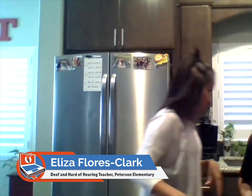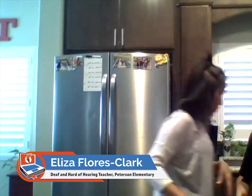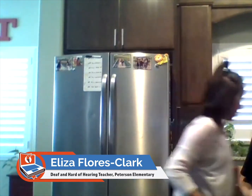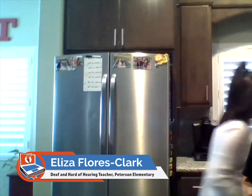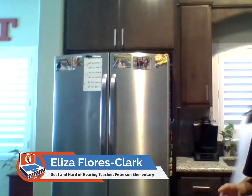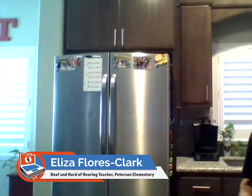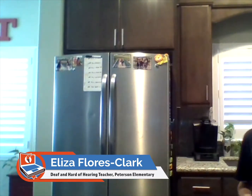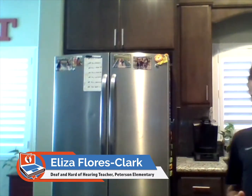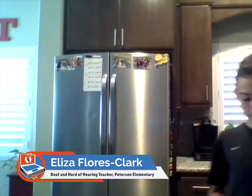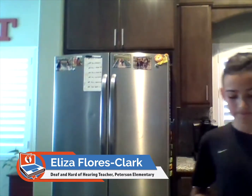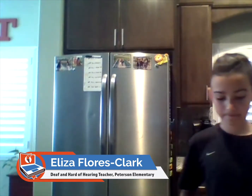that.